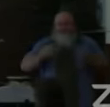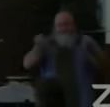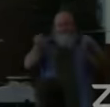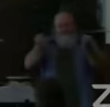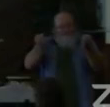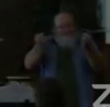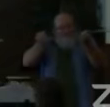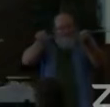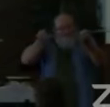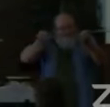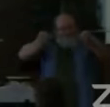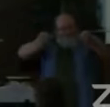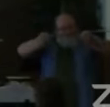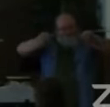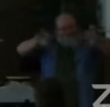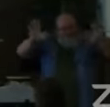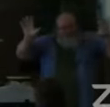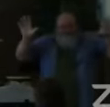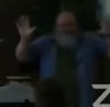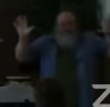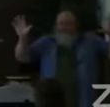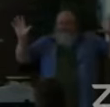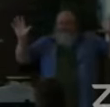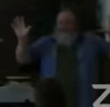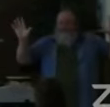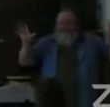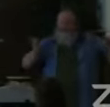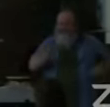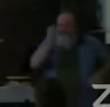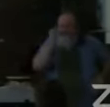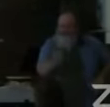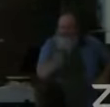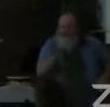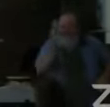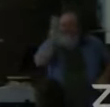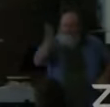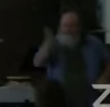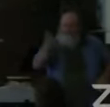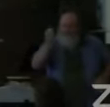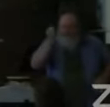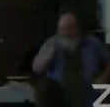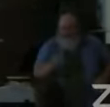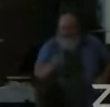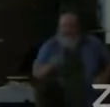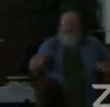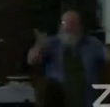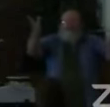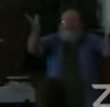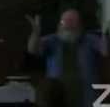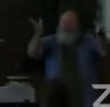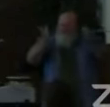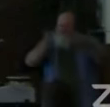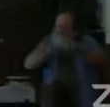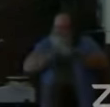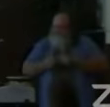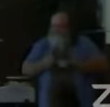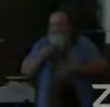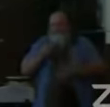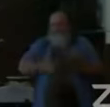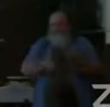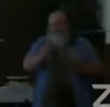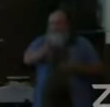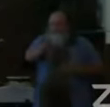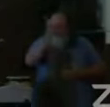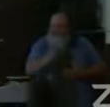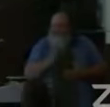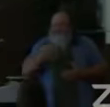saying? You've got to empty your hands so you can receive what God has for you. You need to let some stuff go. And you need to let